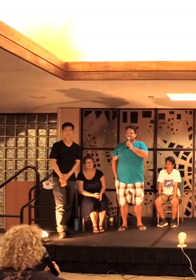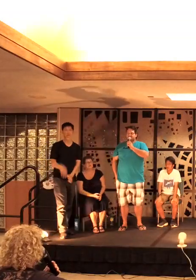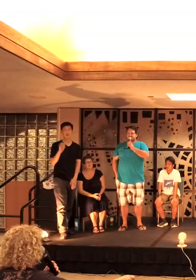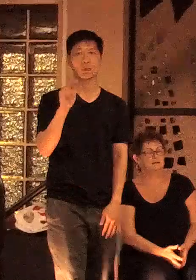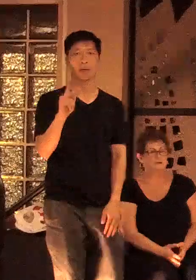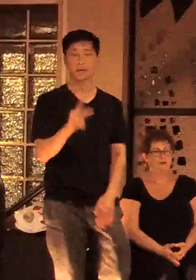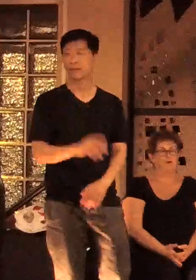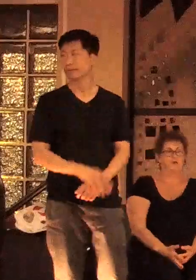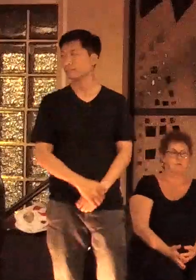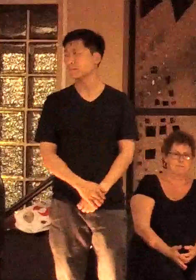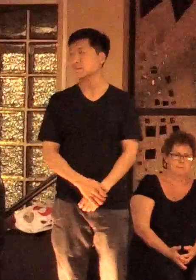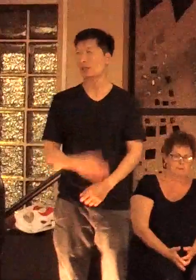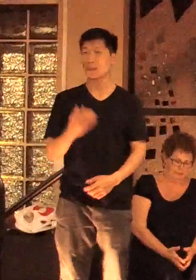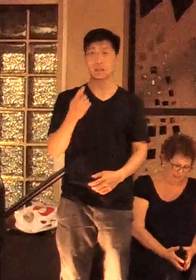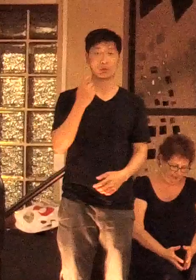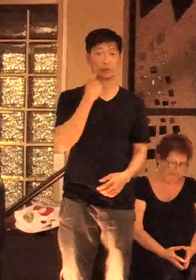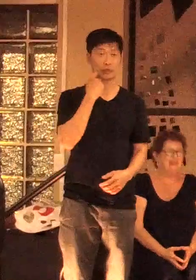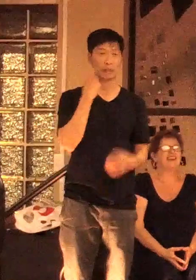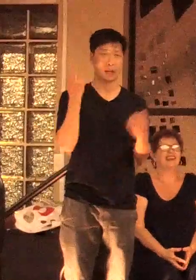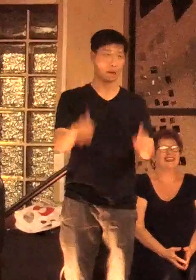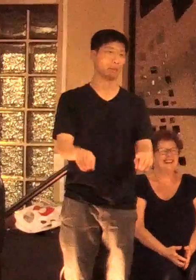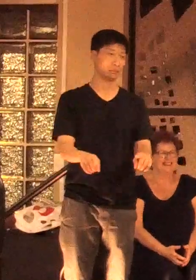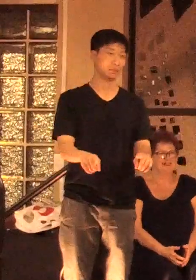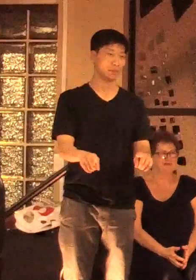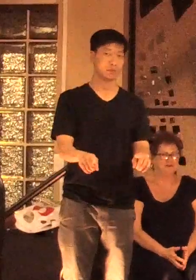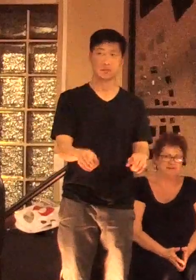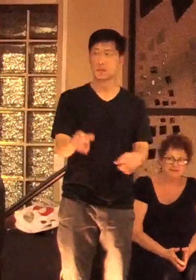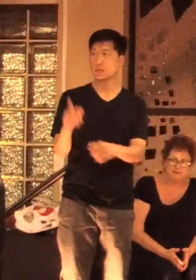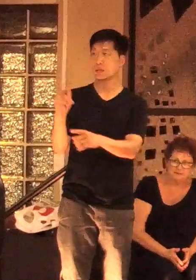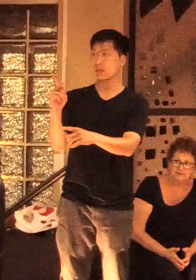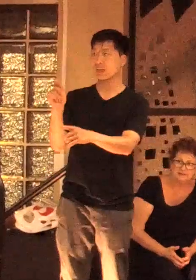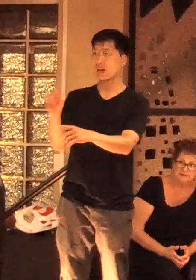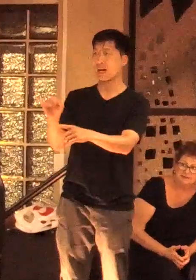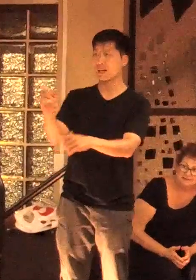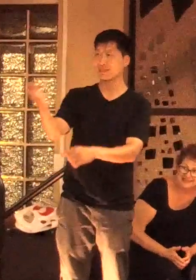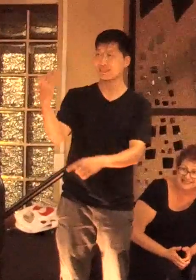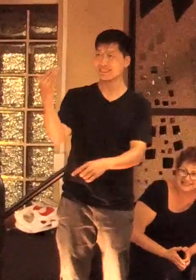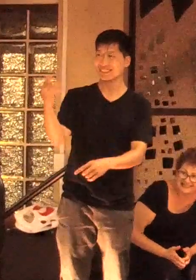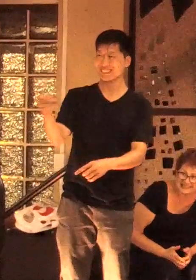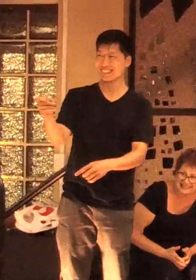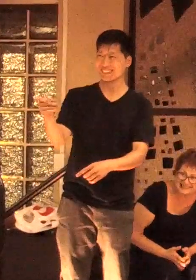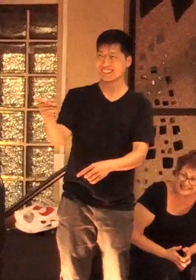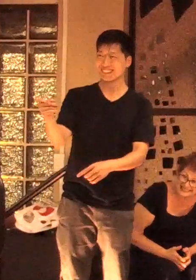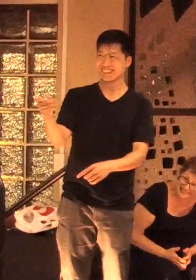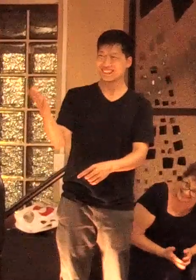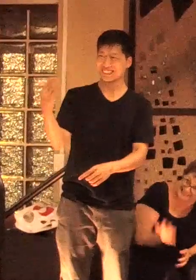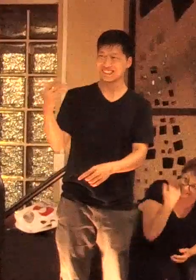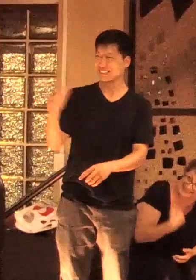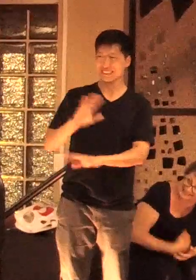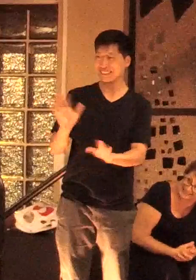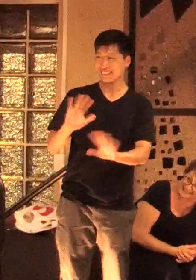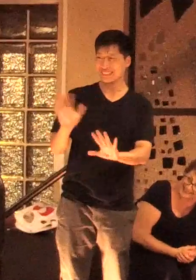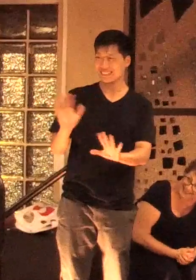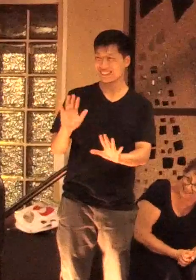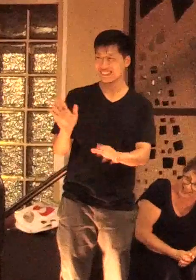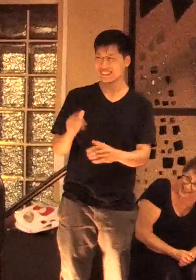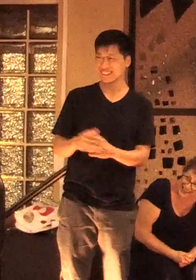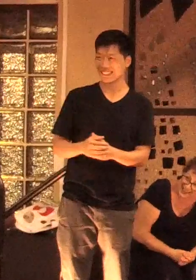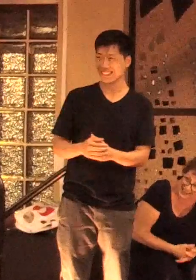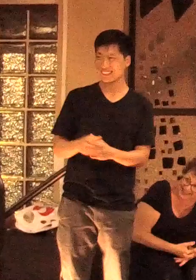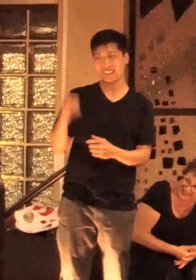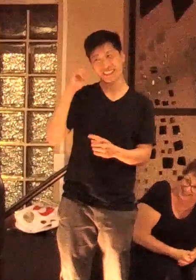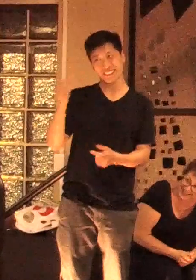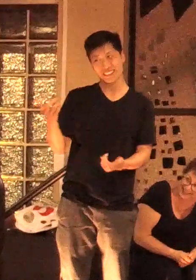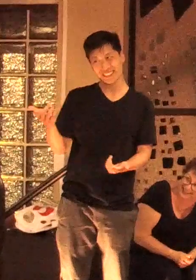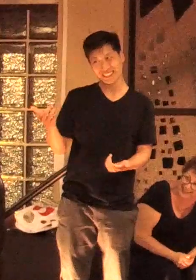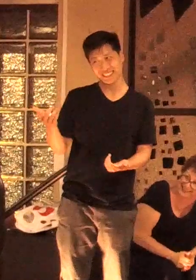Okay, this recently happened. Now, Kai, you want to come up here? You want to or you don't want to? It's up to